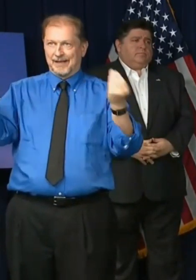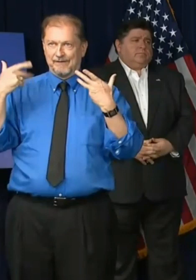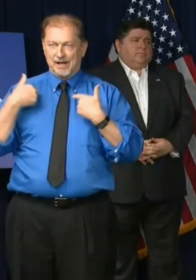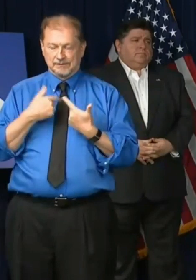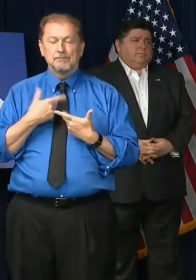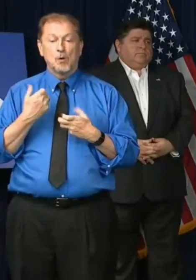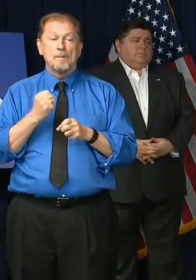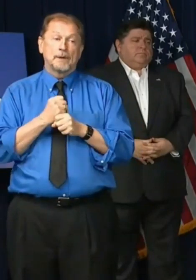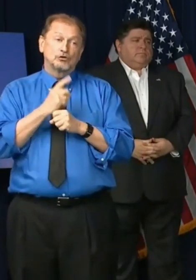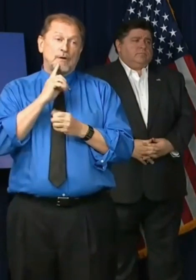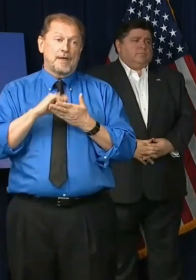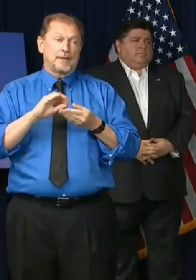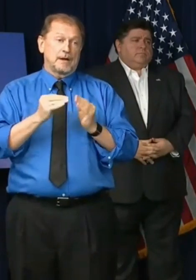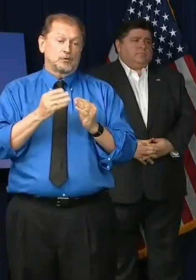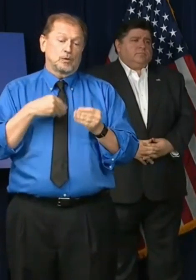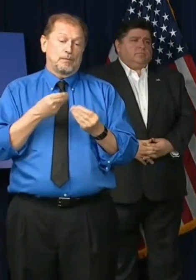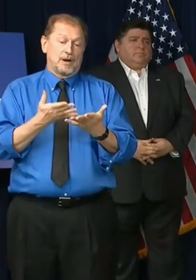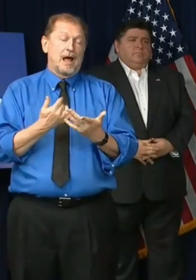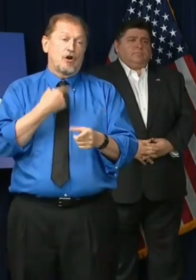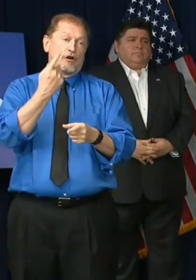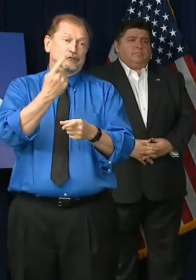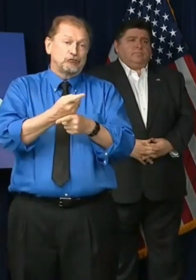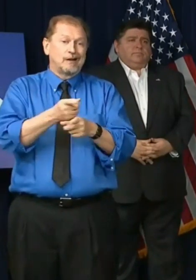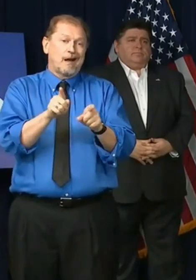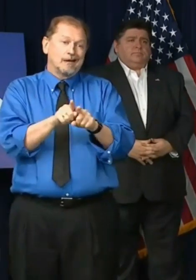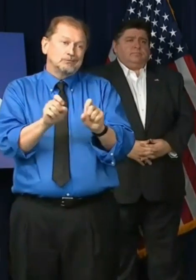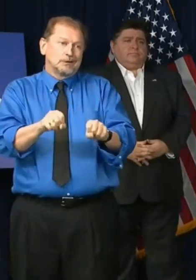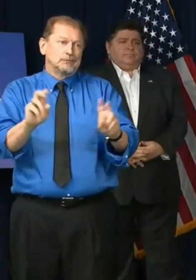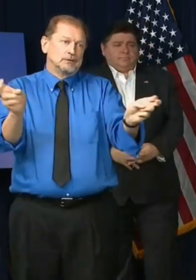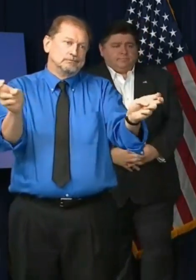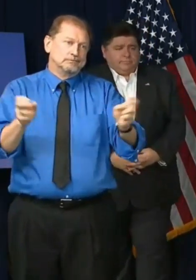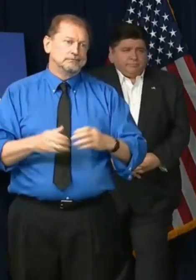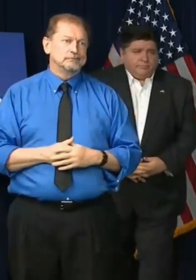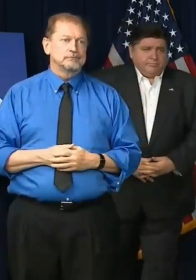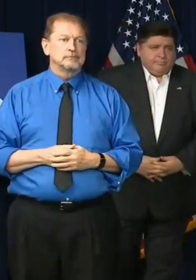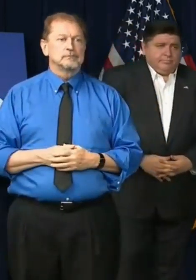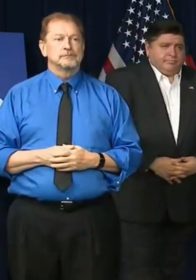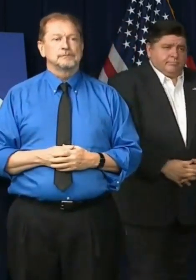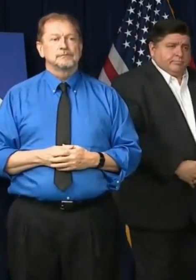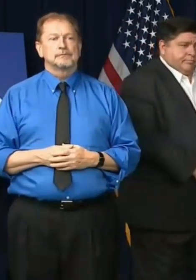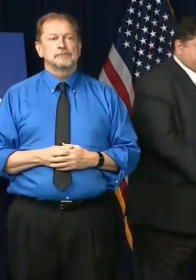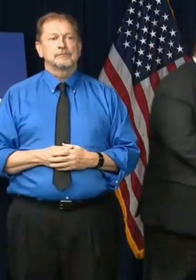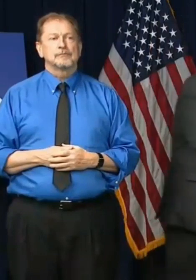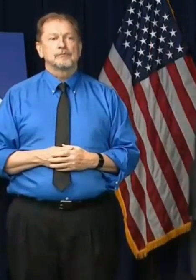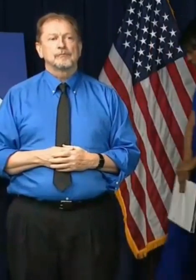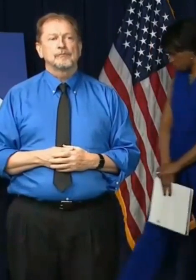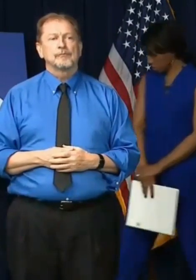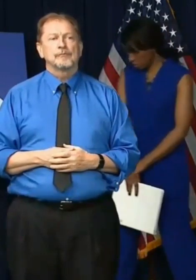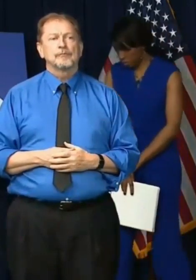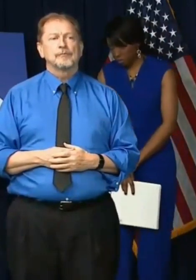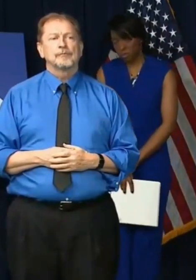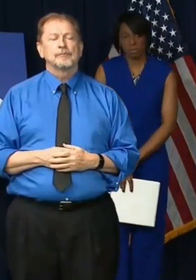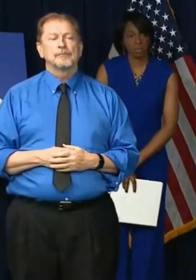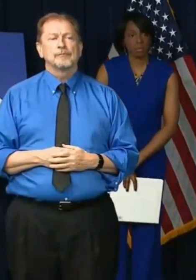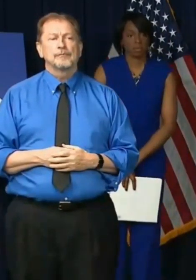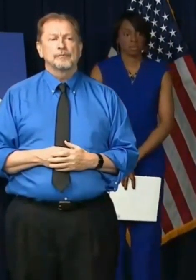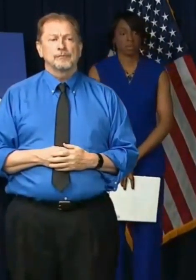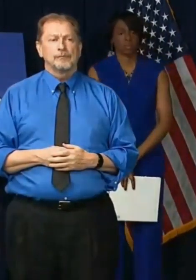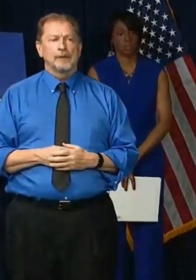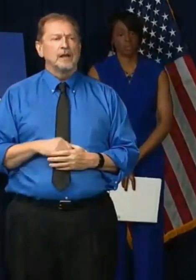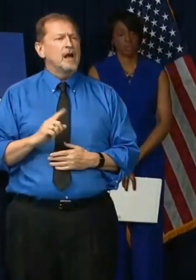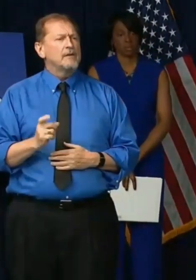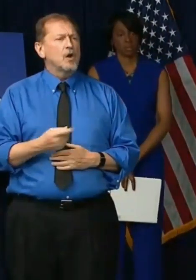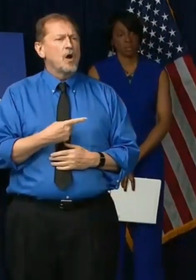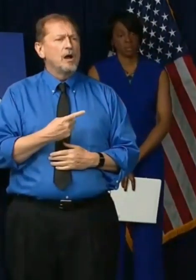trusted and reliable data as well. Perfect. Thank you, Doctor. For the governor, this is from Eric Hong, ABC 7.